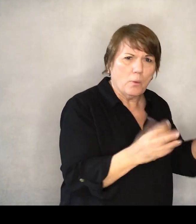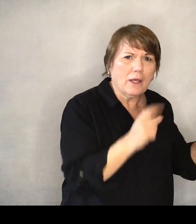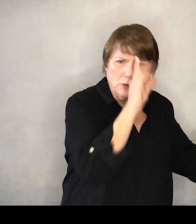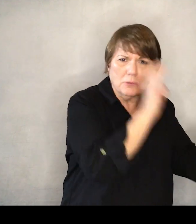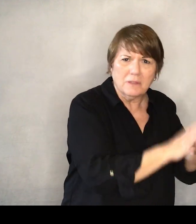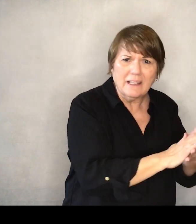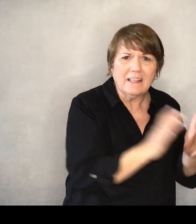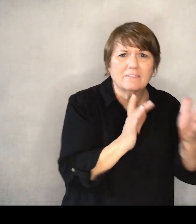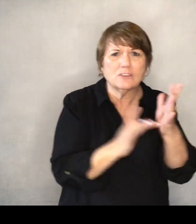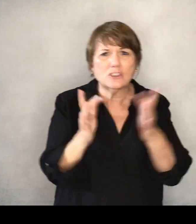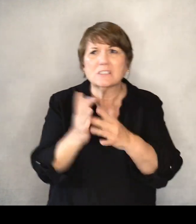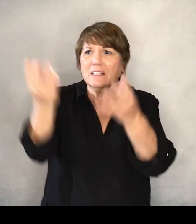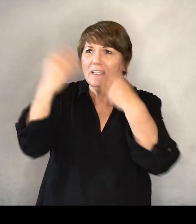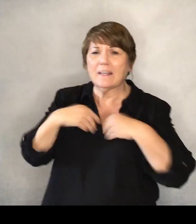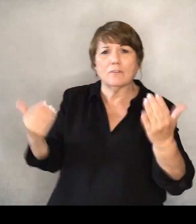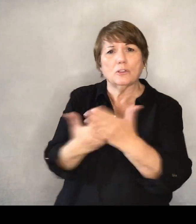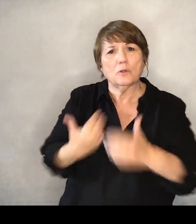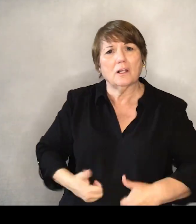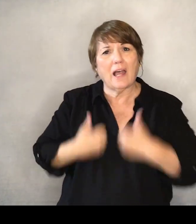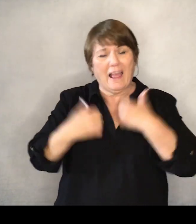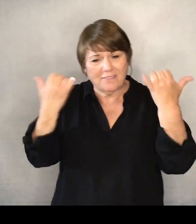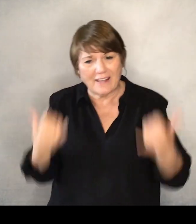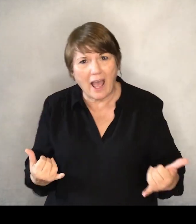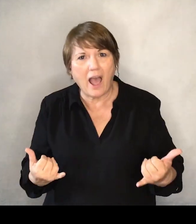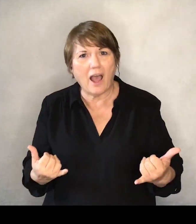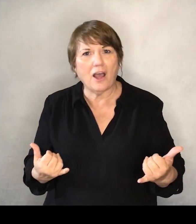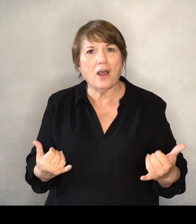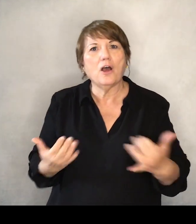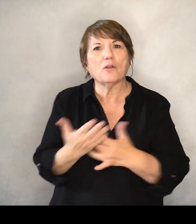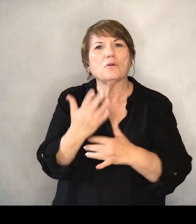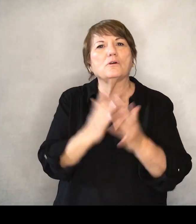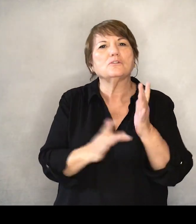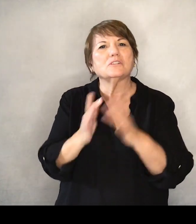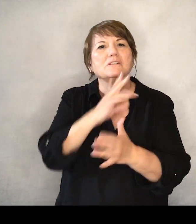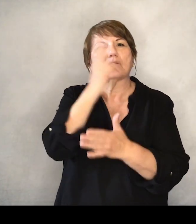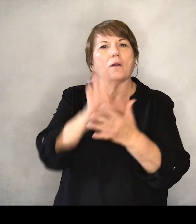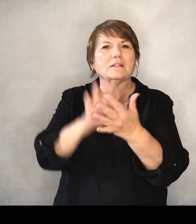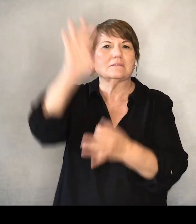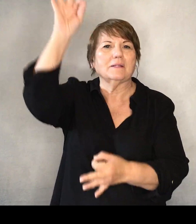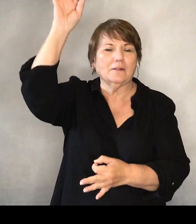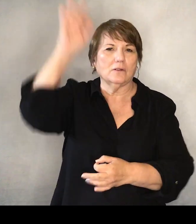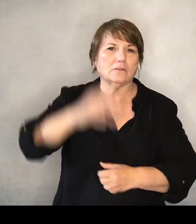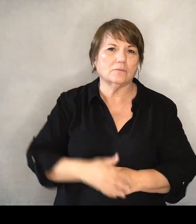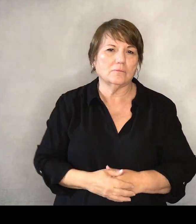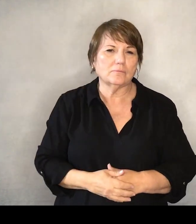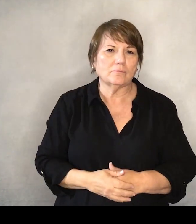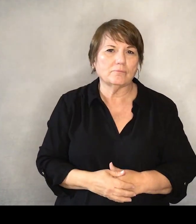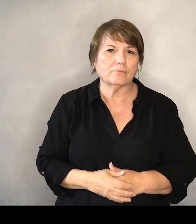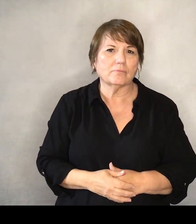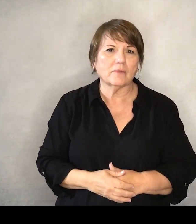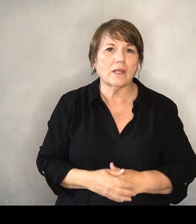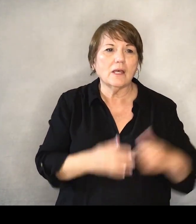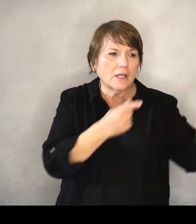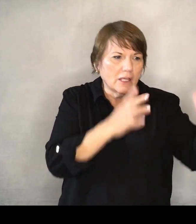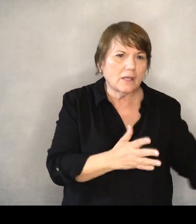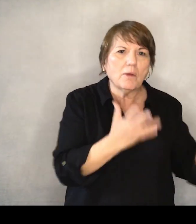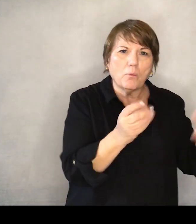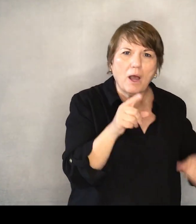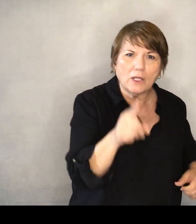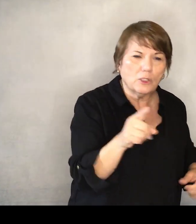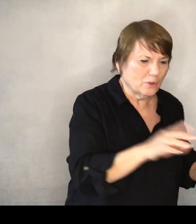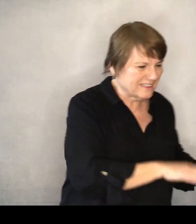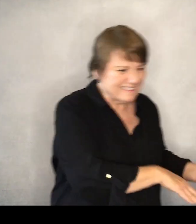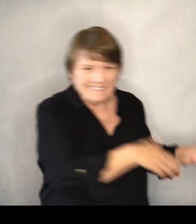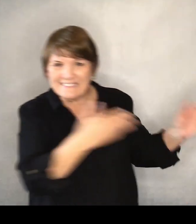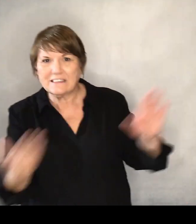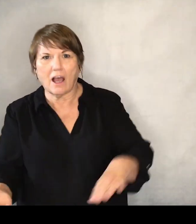us new life right here and now, through his Holy Spirit. The enemy wants you to